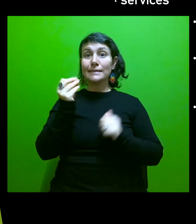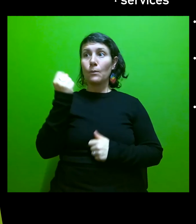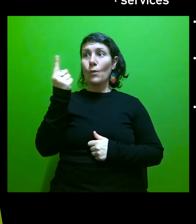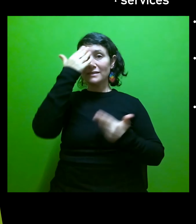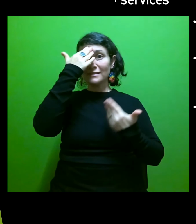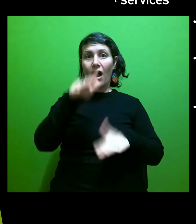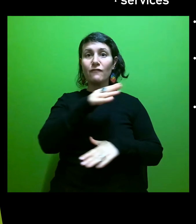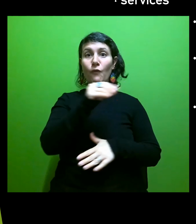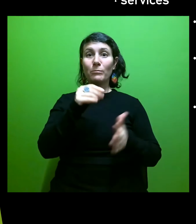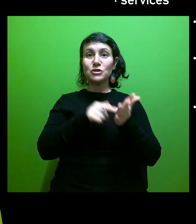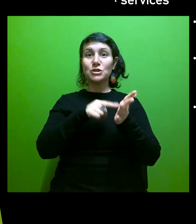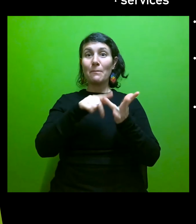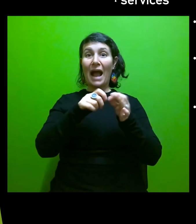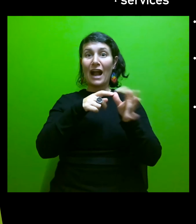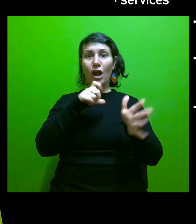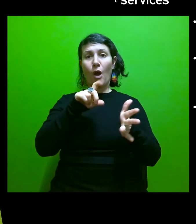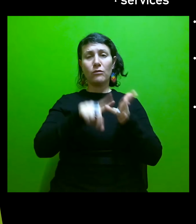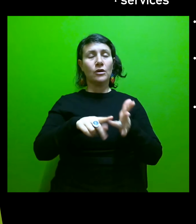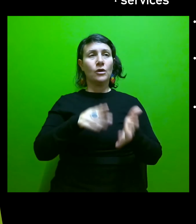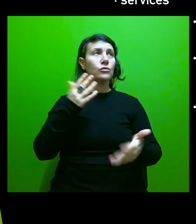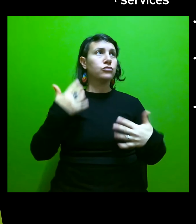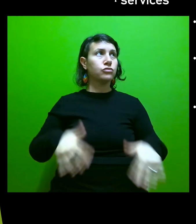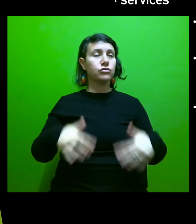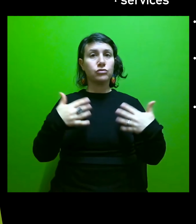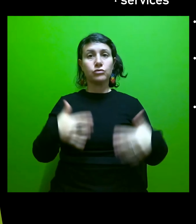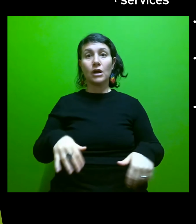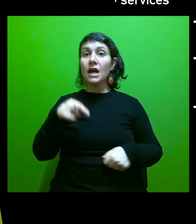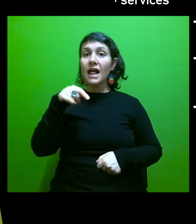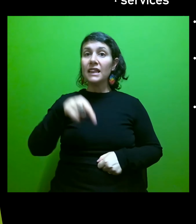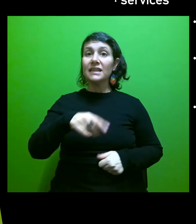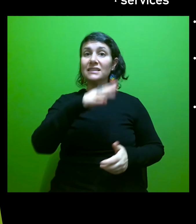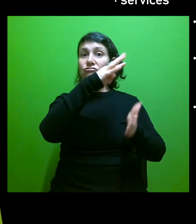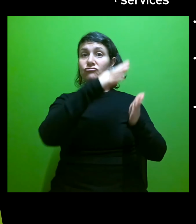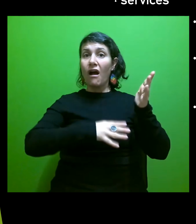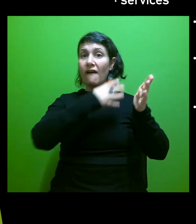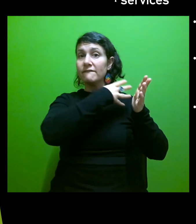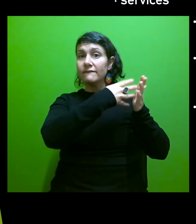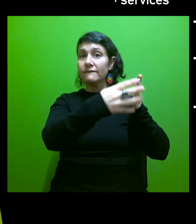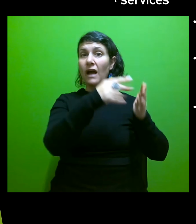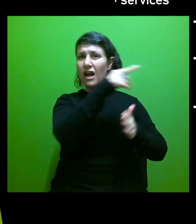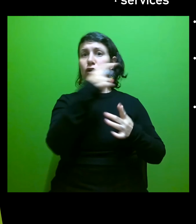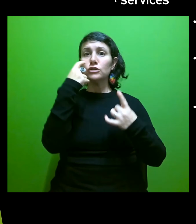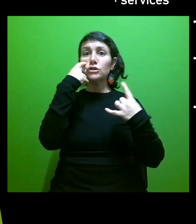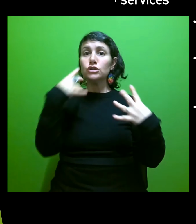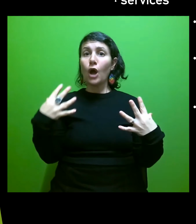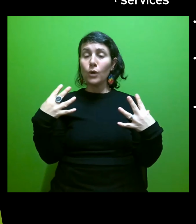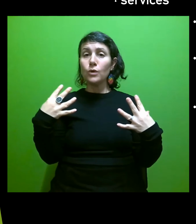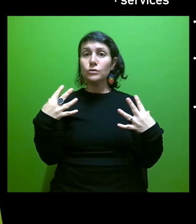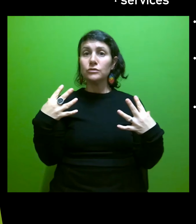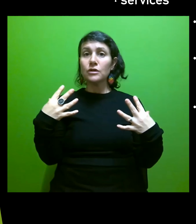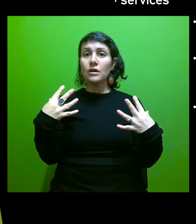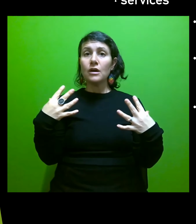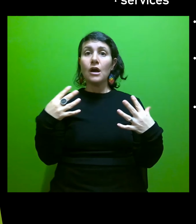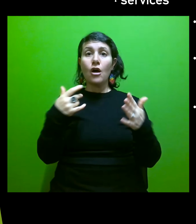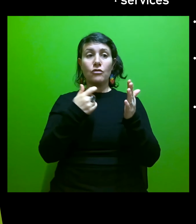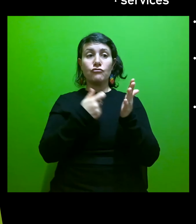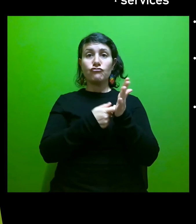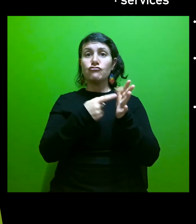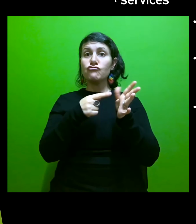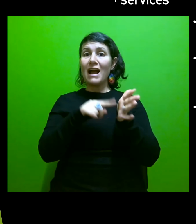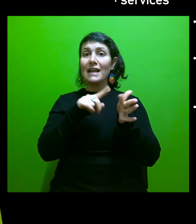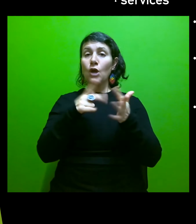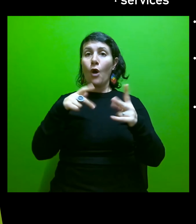devastating. This graph shows that there were the rates of death